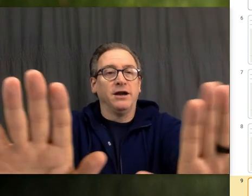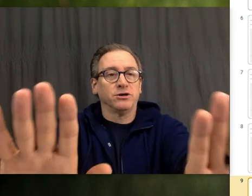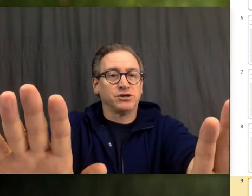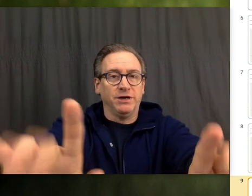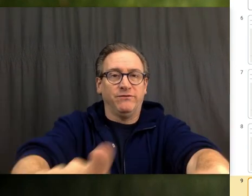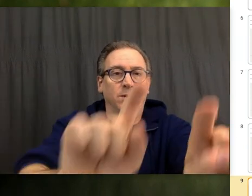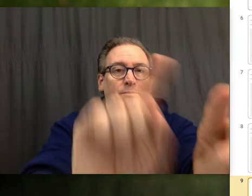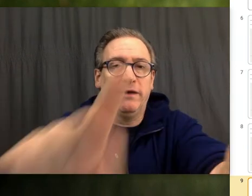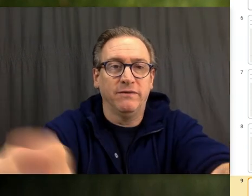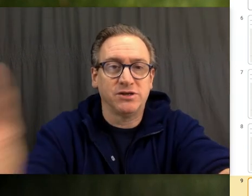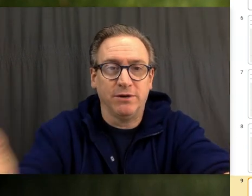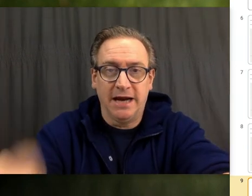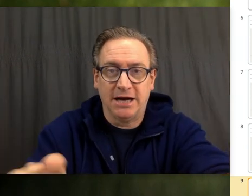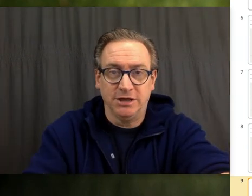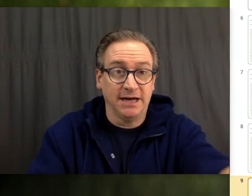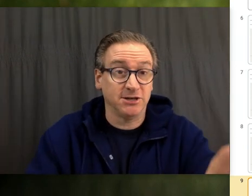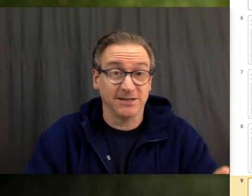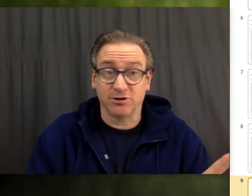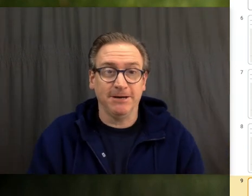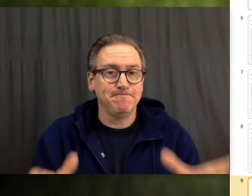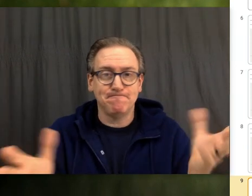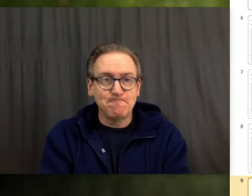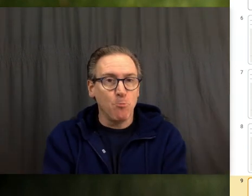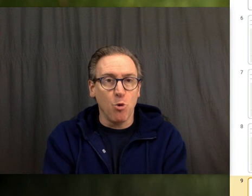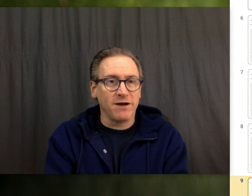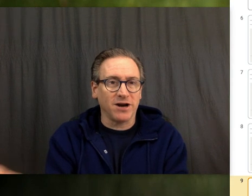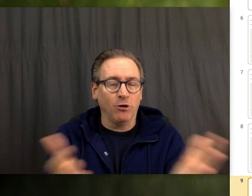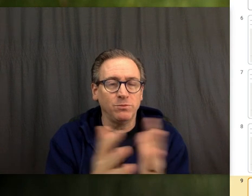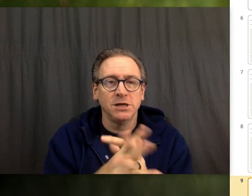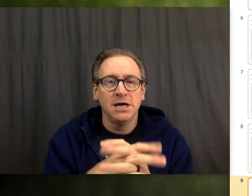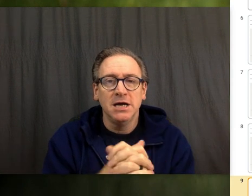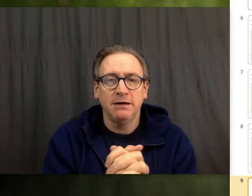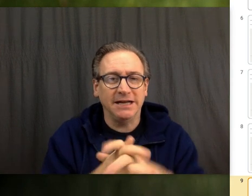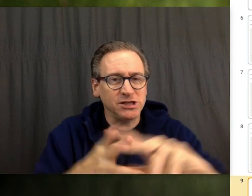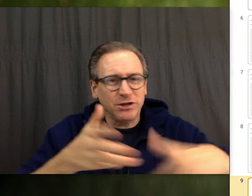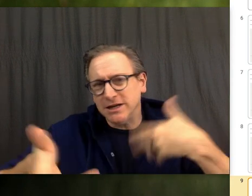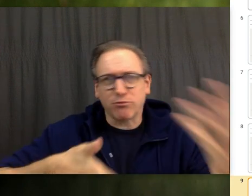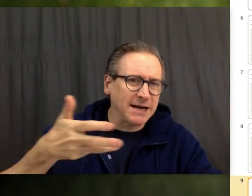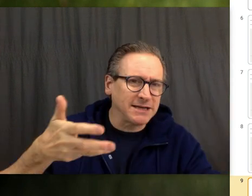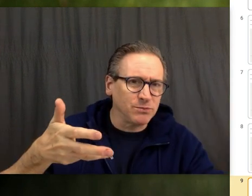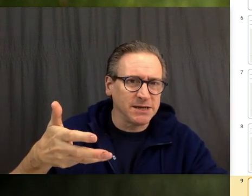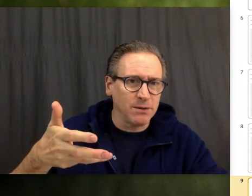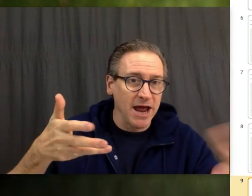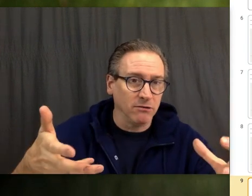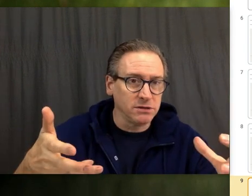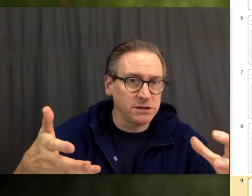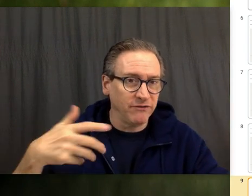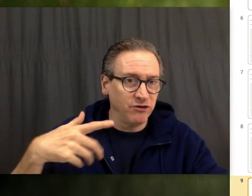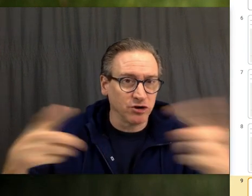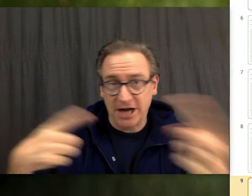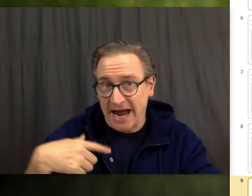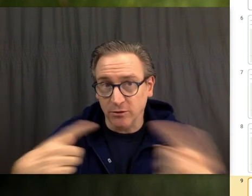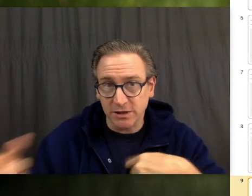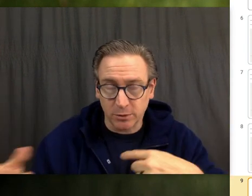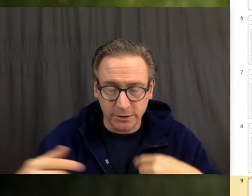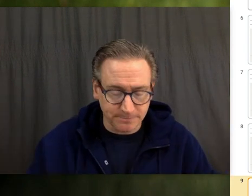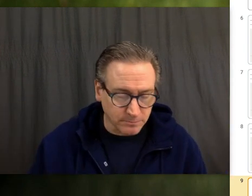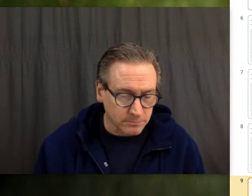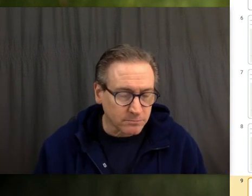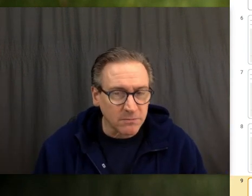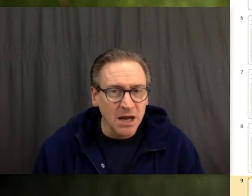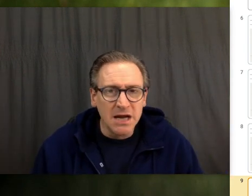on your screen if you want to put it on the screen and actually touch the screen. Whatever helps. It's a good thing to practice with someone else if you're chatting with